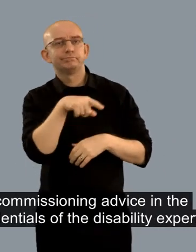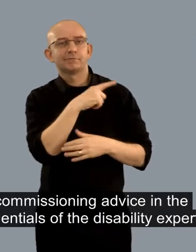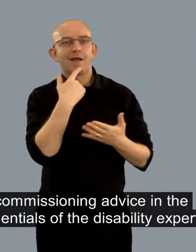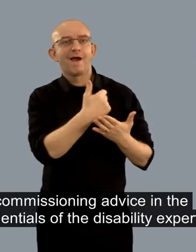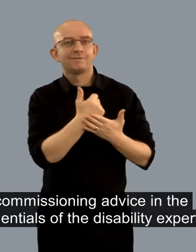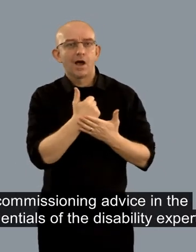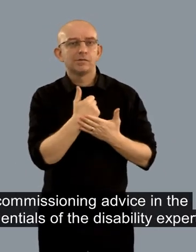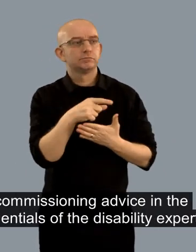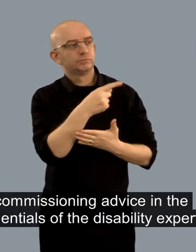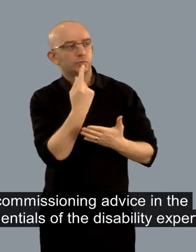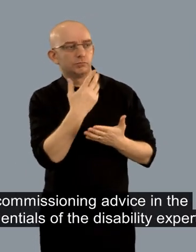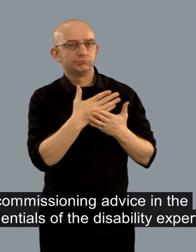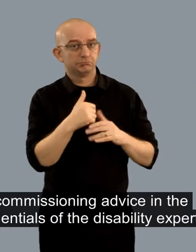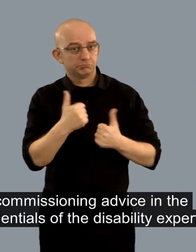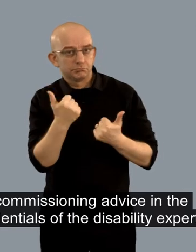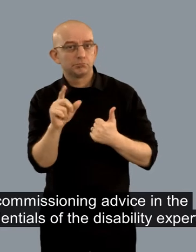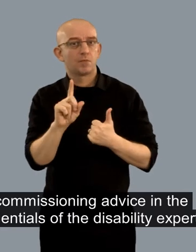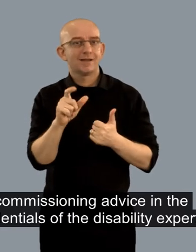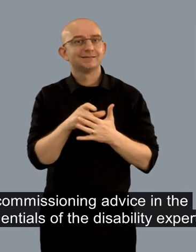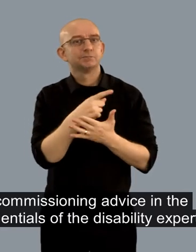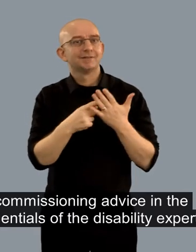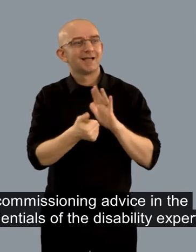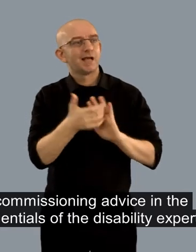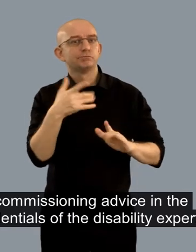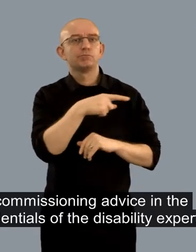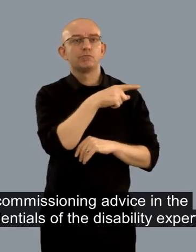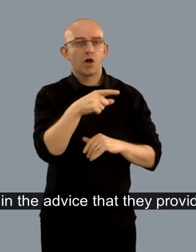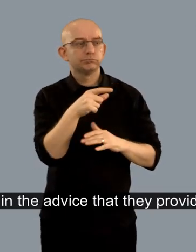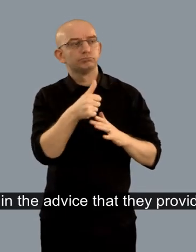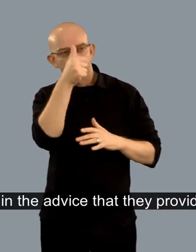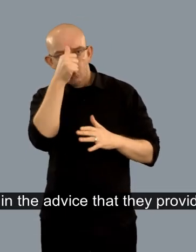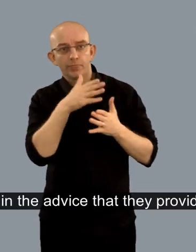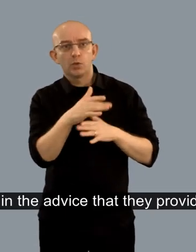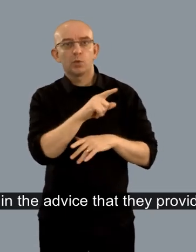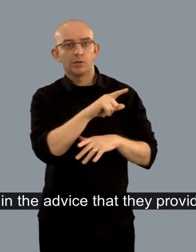advice in the credentials of the disability experts and in the advice that they provide.